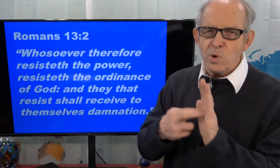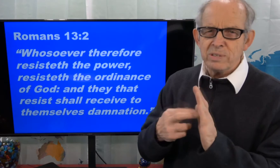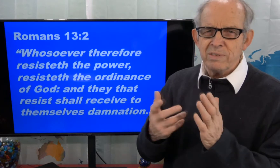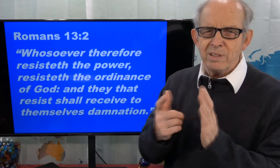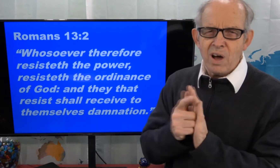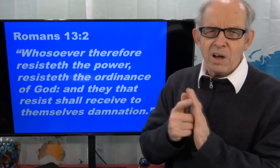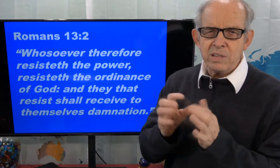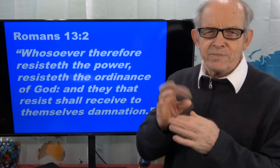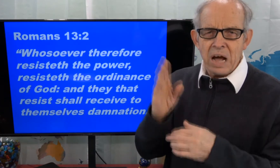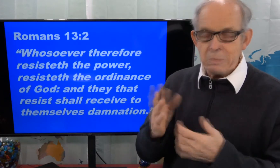Rule the of God.